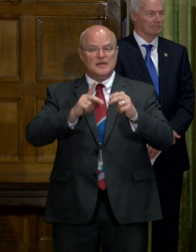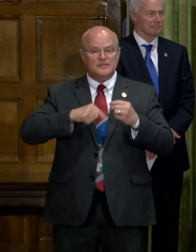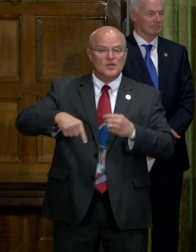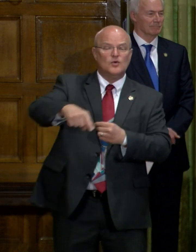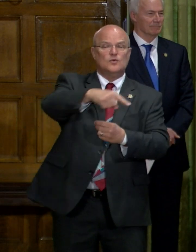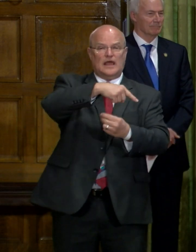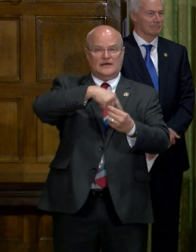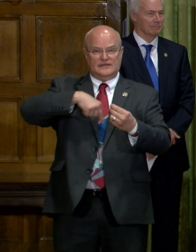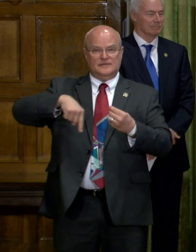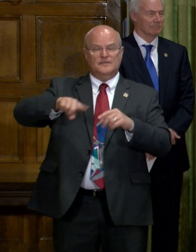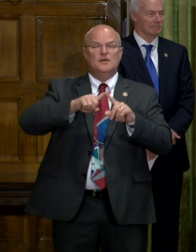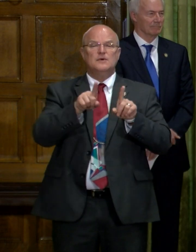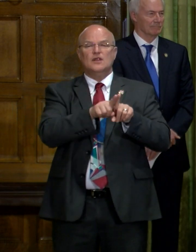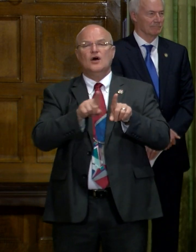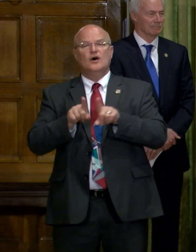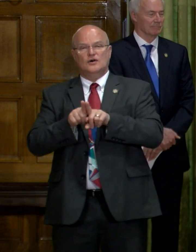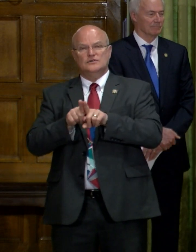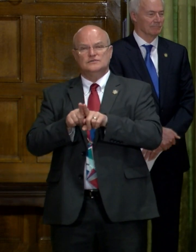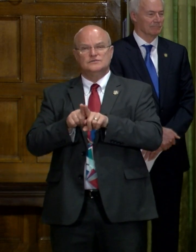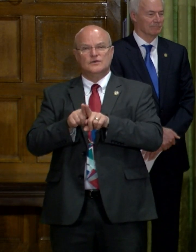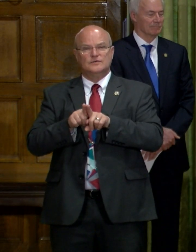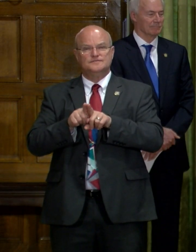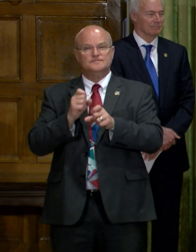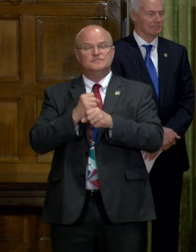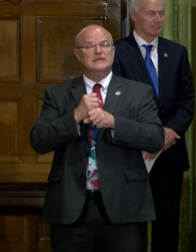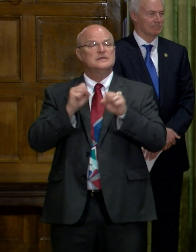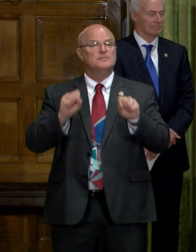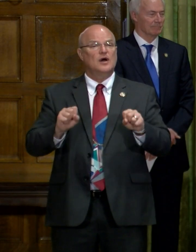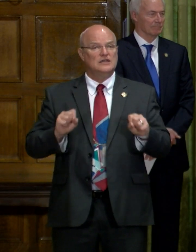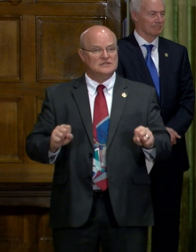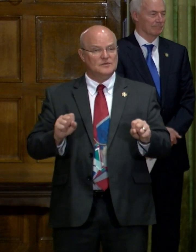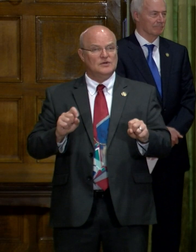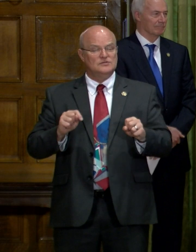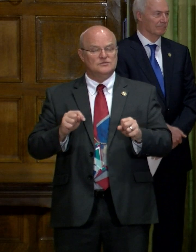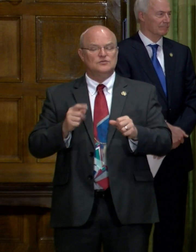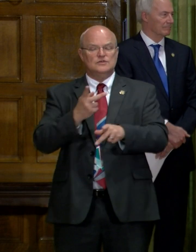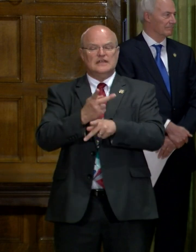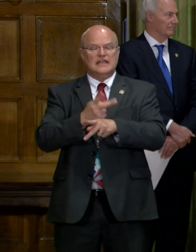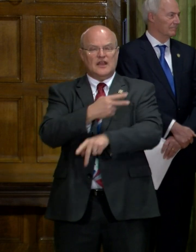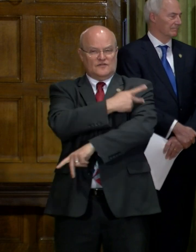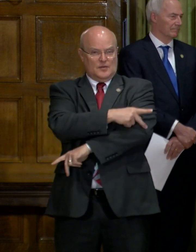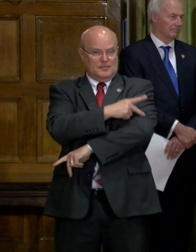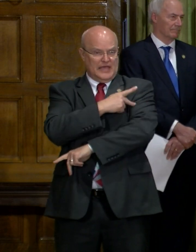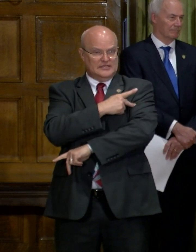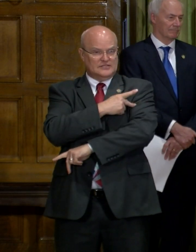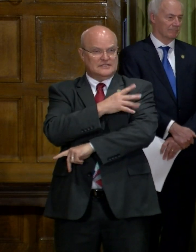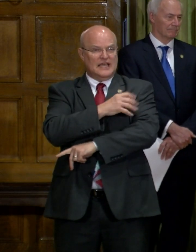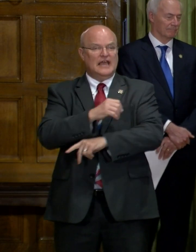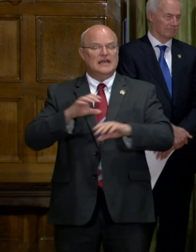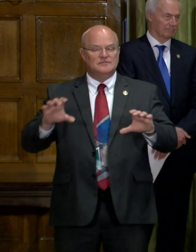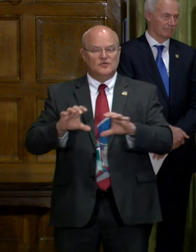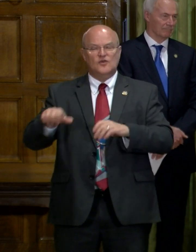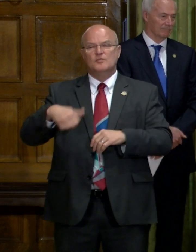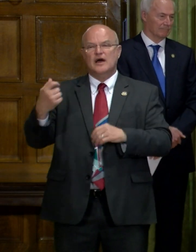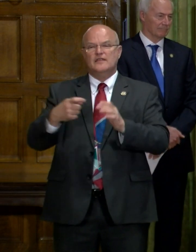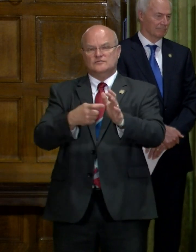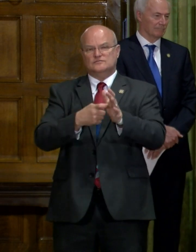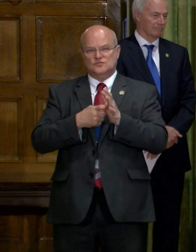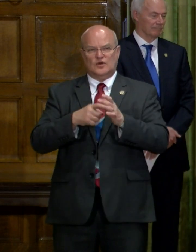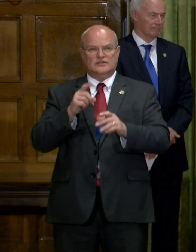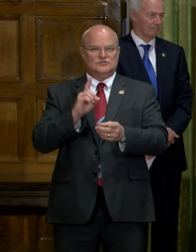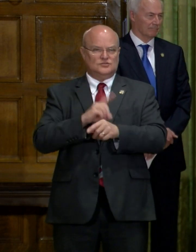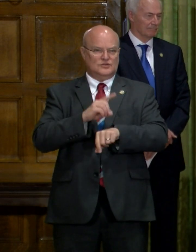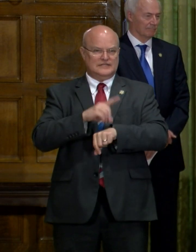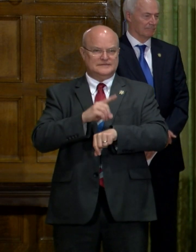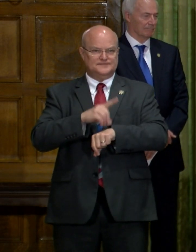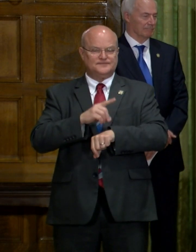around them, but also makes it possible to care for patients and to perform other essential functions.